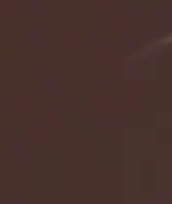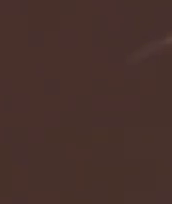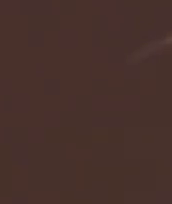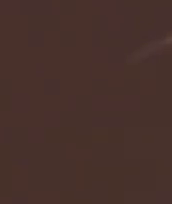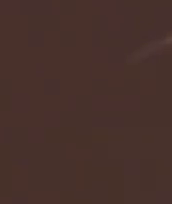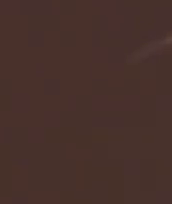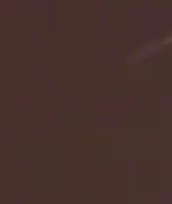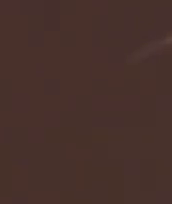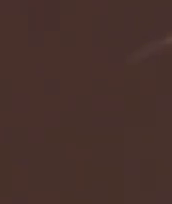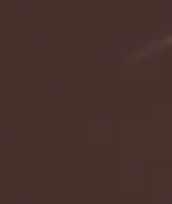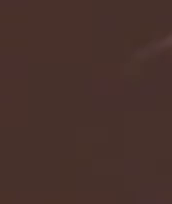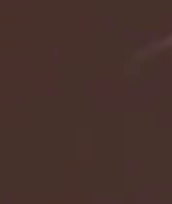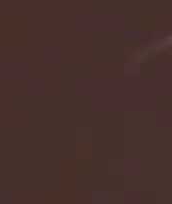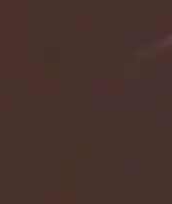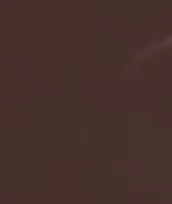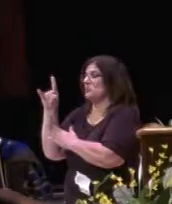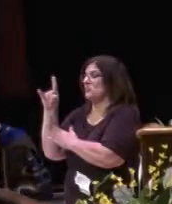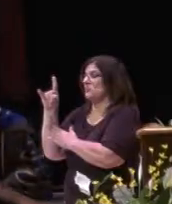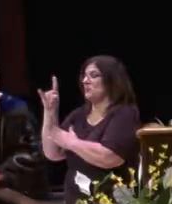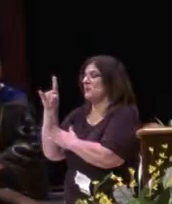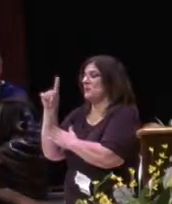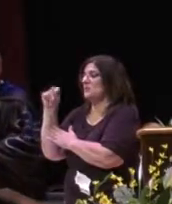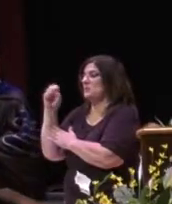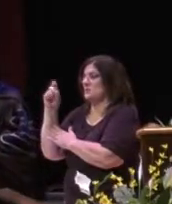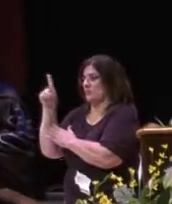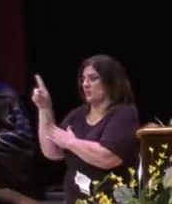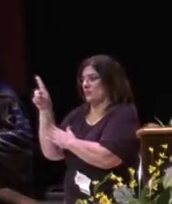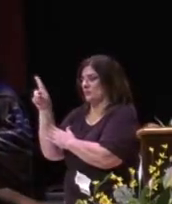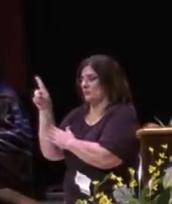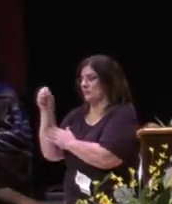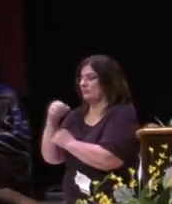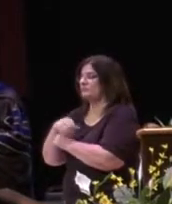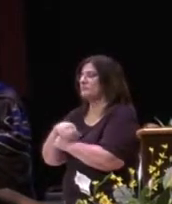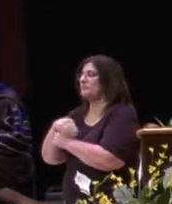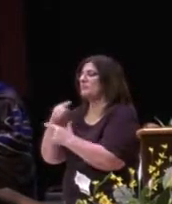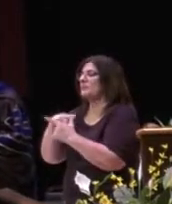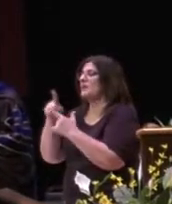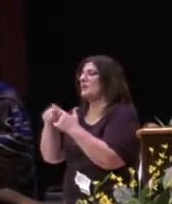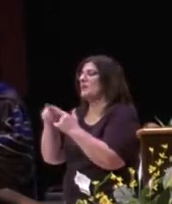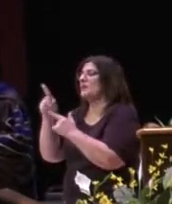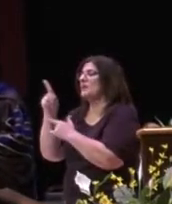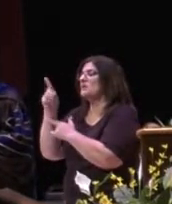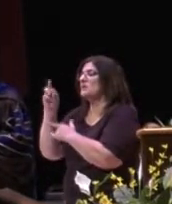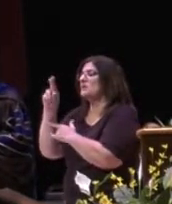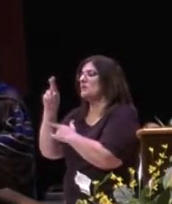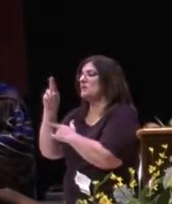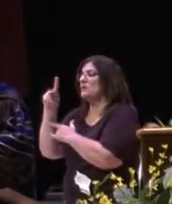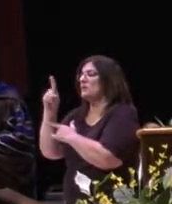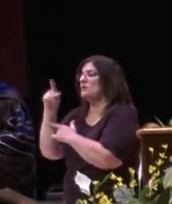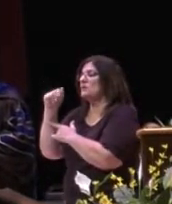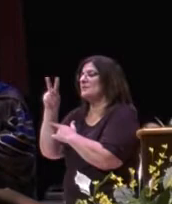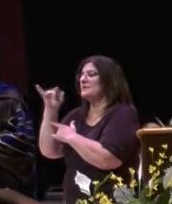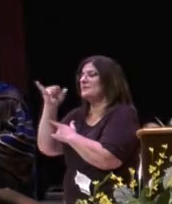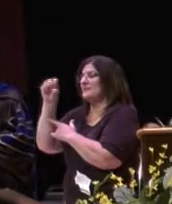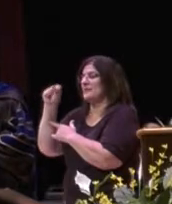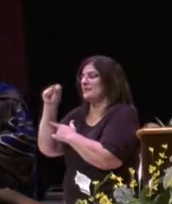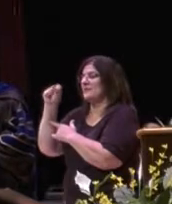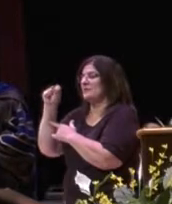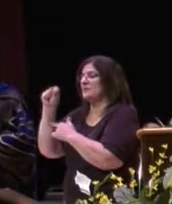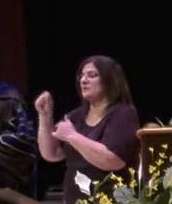Todd, Assistant Dean, Sorrell College of Business. Dr. Kurt Davis, Associate Dean and Director of Operations of the College of